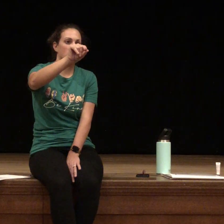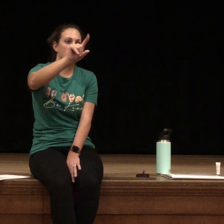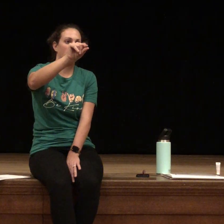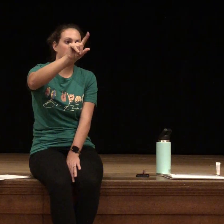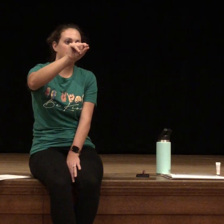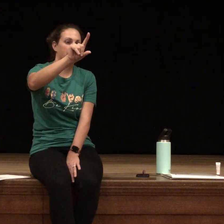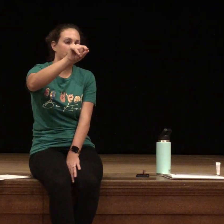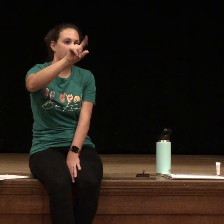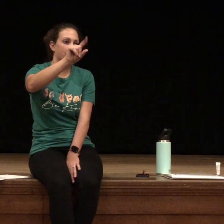20.